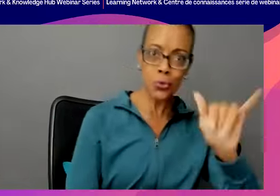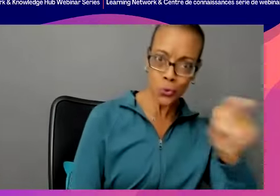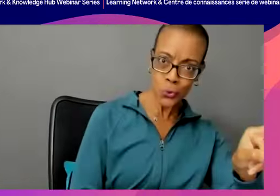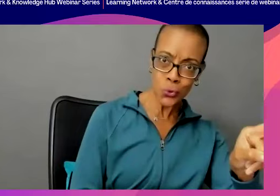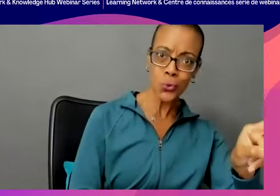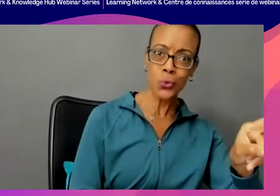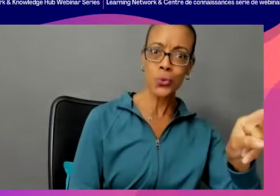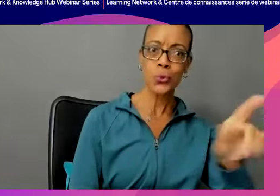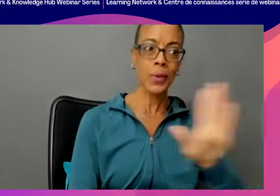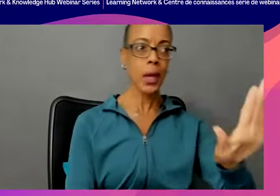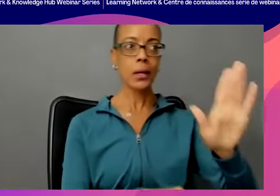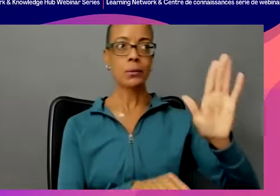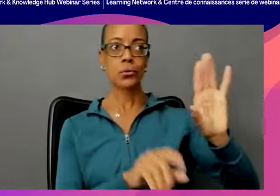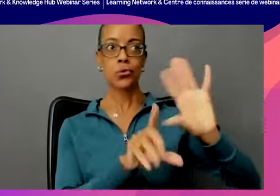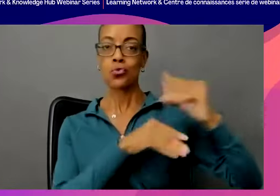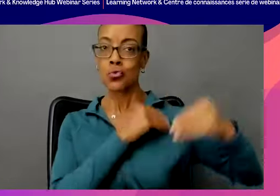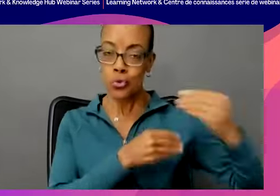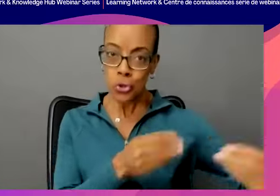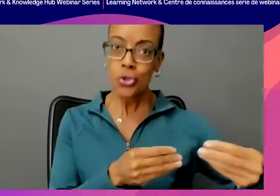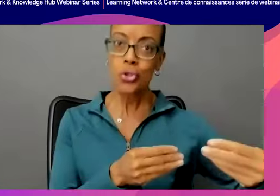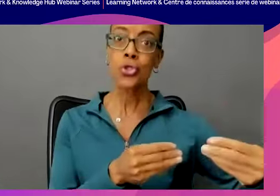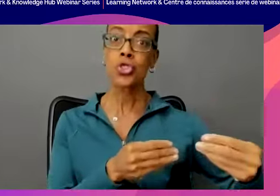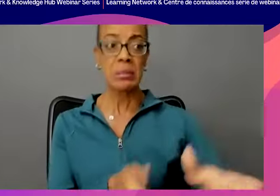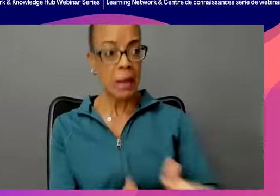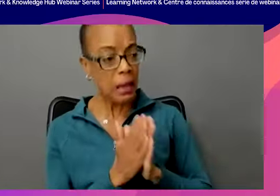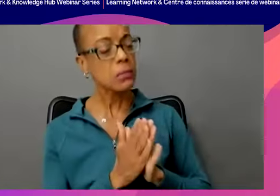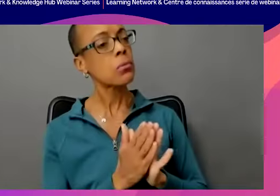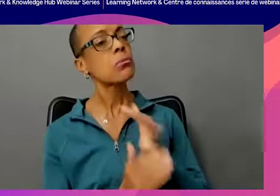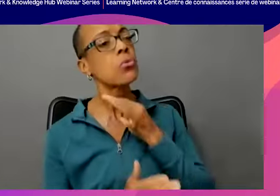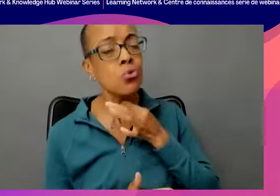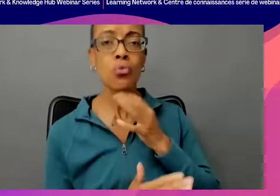dynamic, their traditions. Approach them with curiosity and humility.